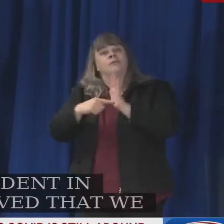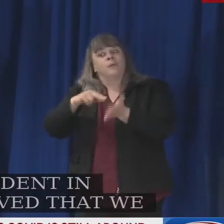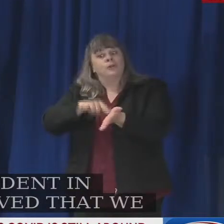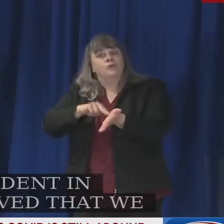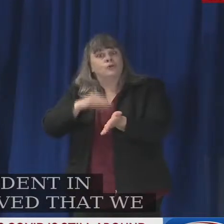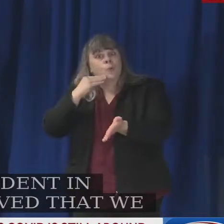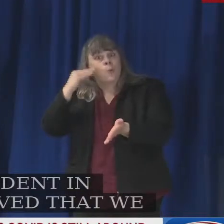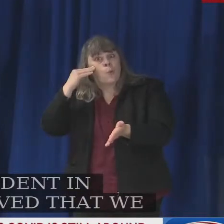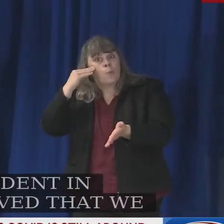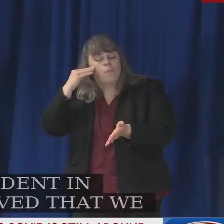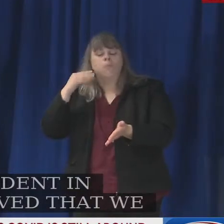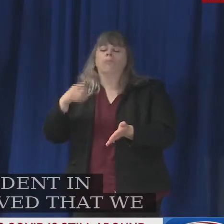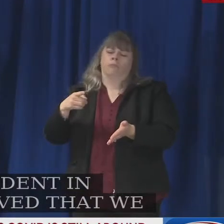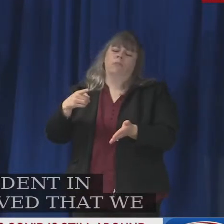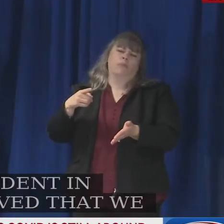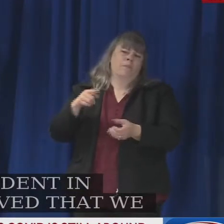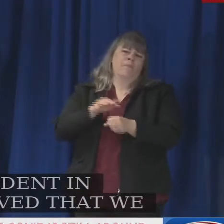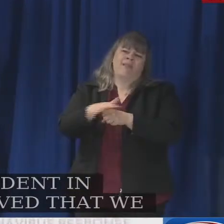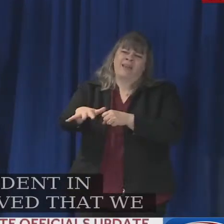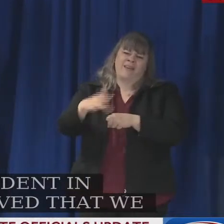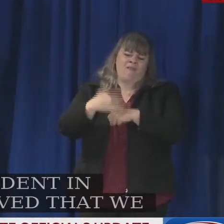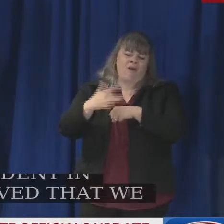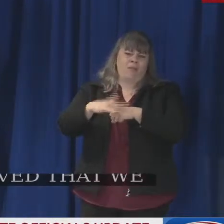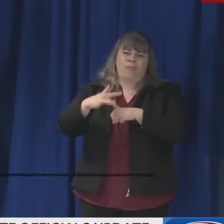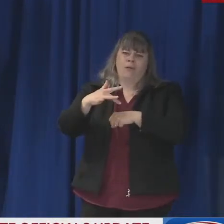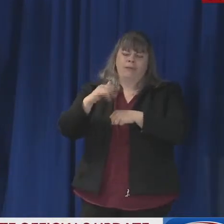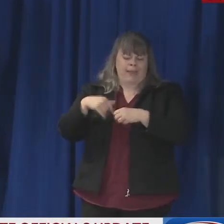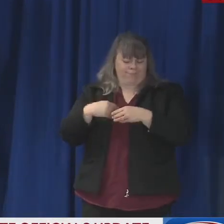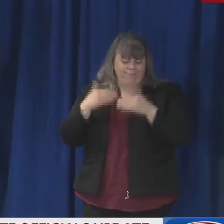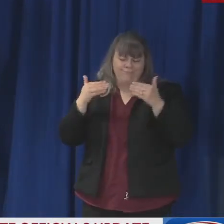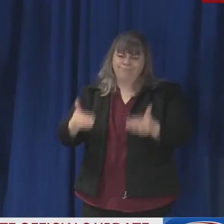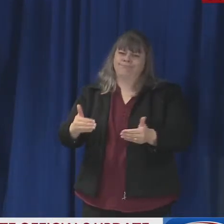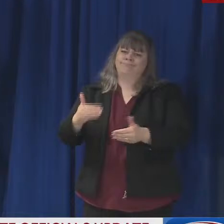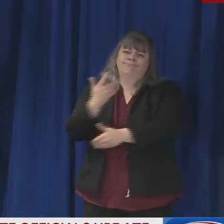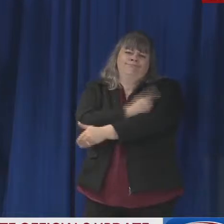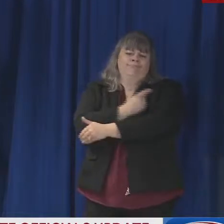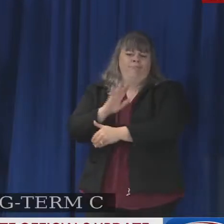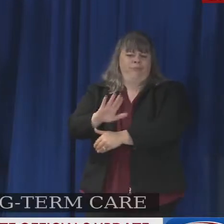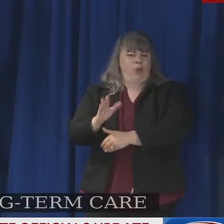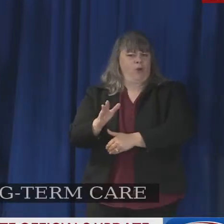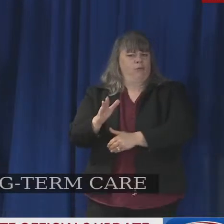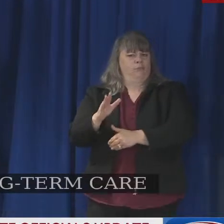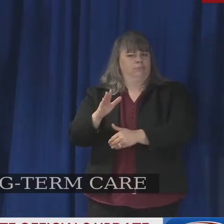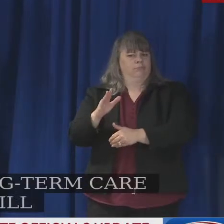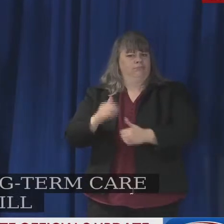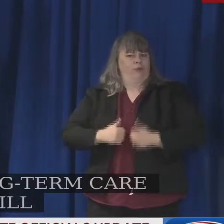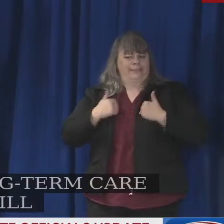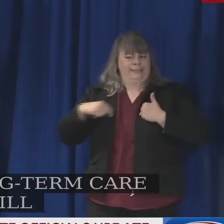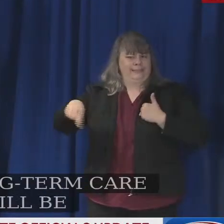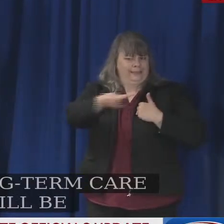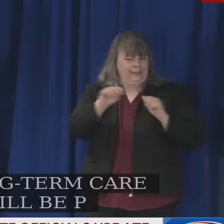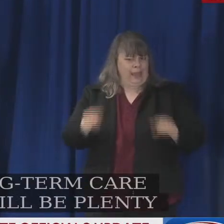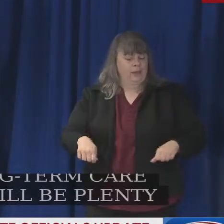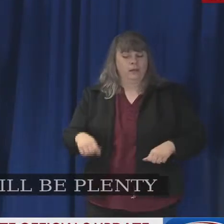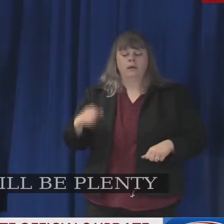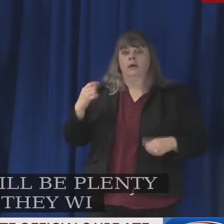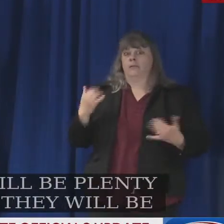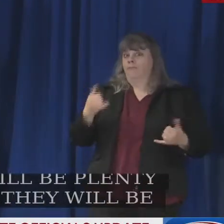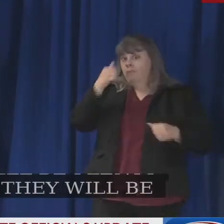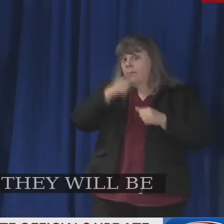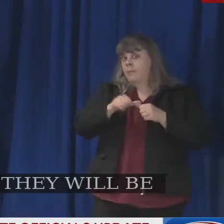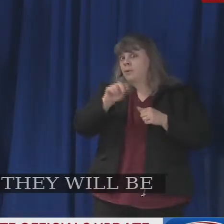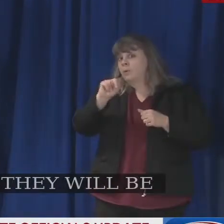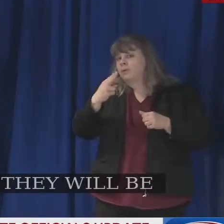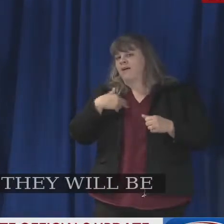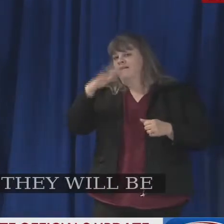of vaccine available. They'll be able to give their booster no problem to their population. With over 500 locations now that are